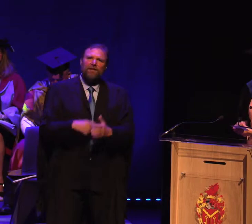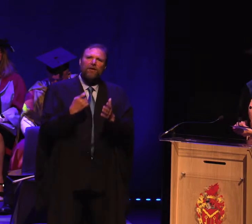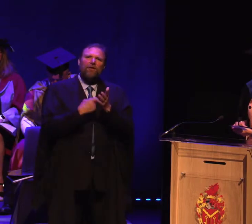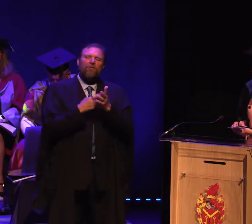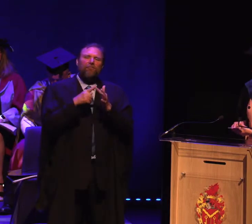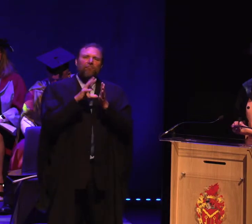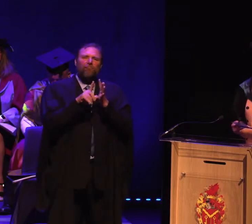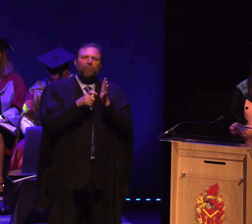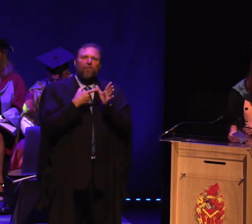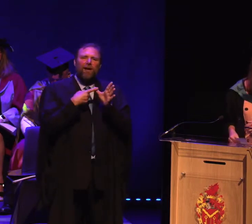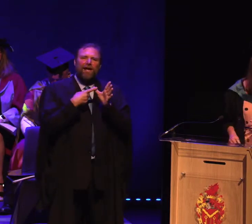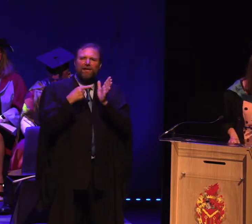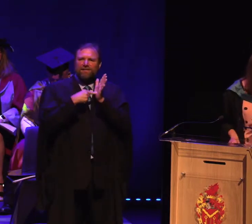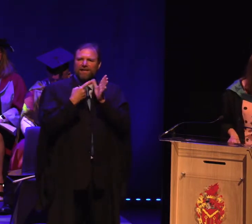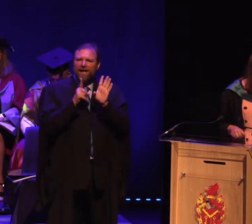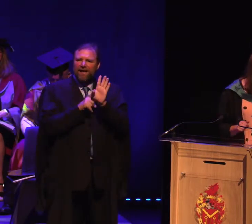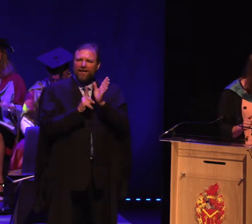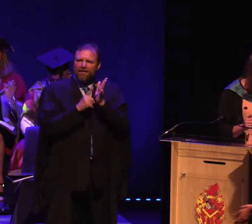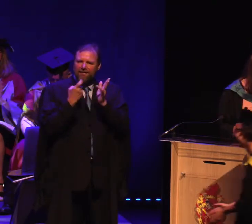Rebecca McDonald Taylor.